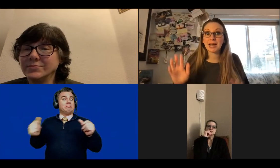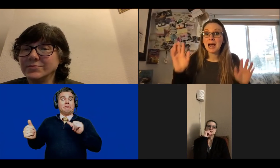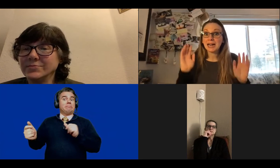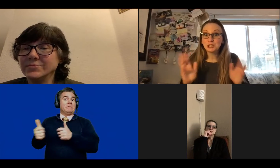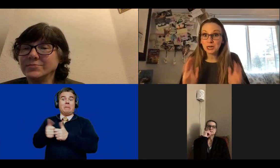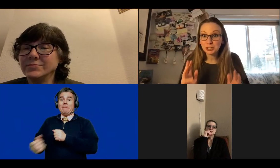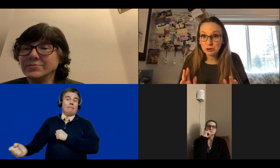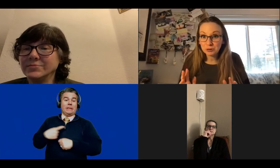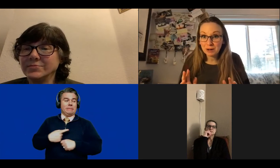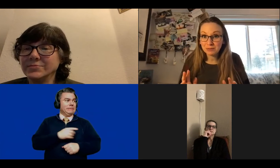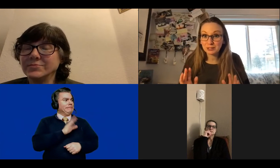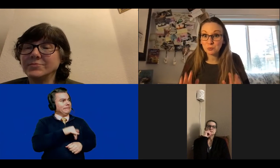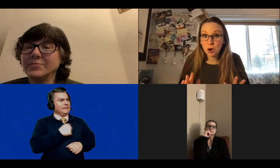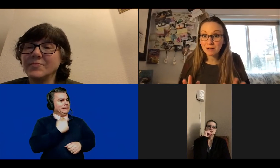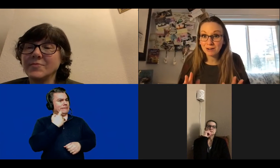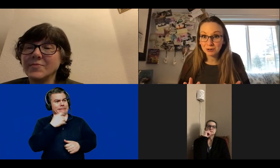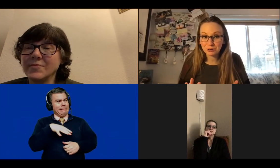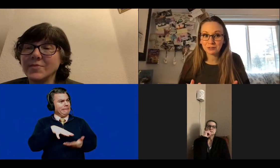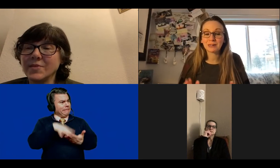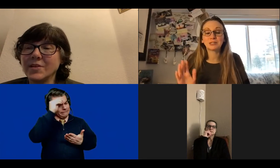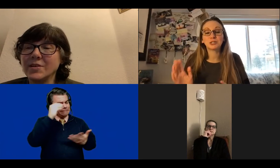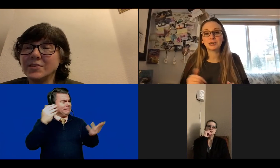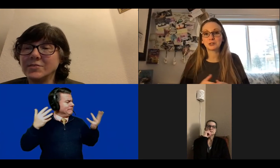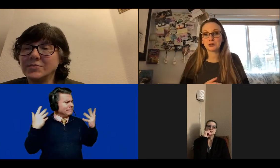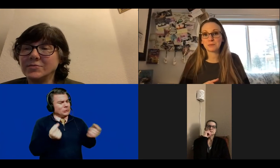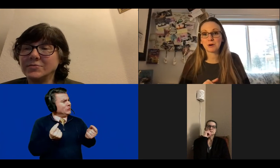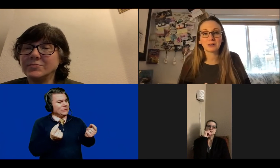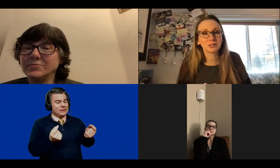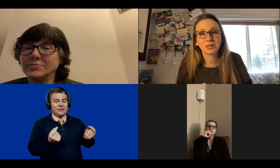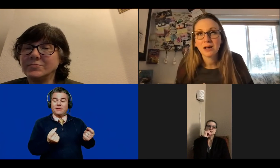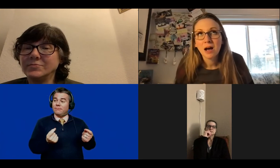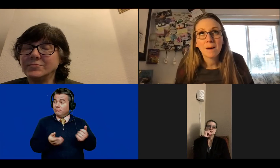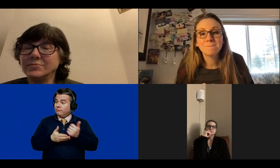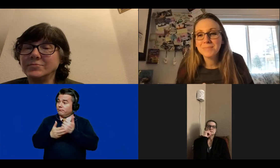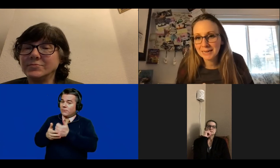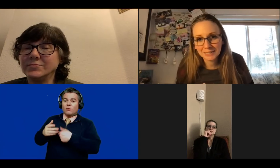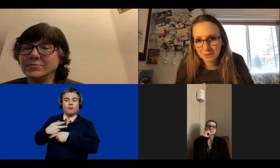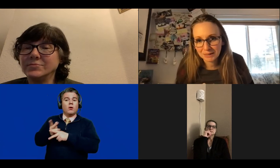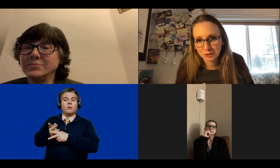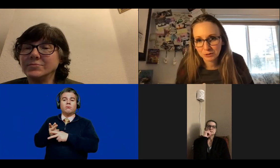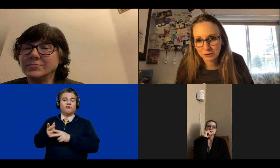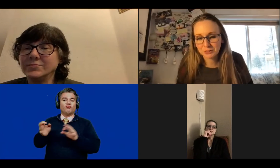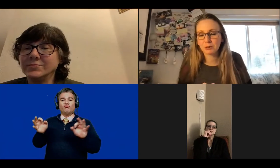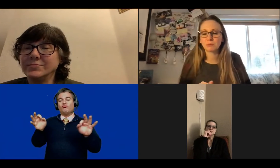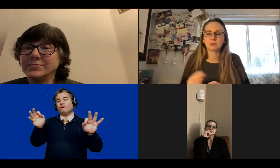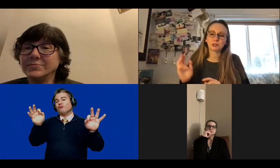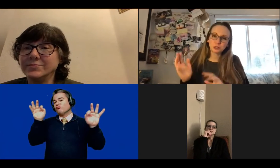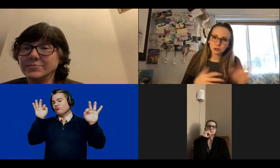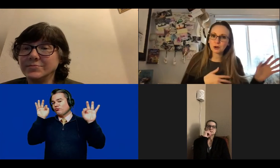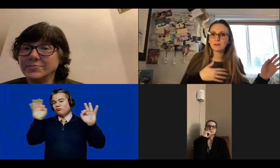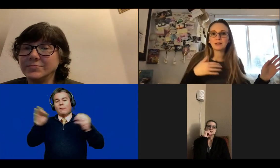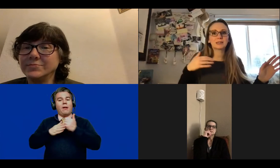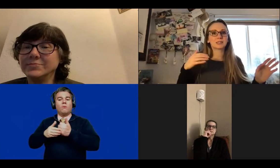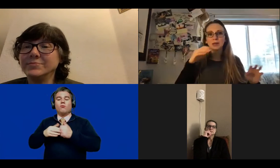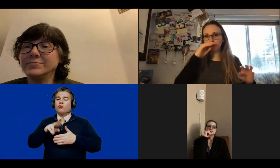she's like, "I just learned about this. What on earth?" And she got started on the product and she had amazing results. Helped with her